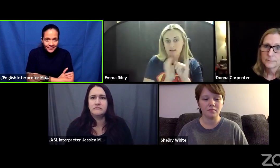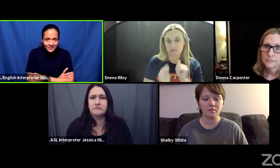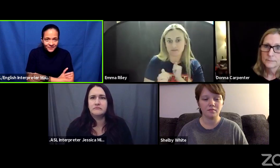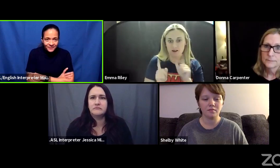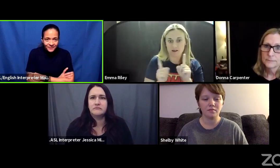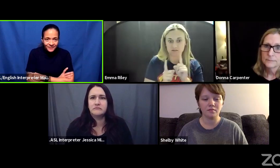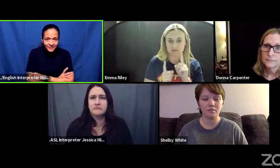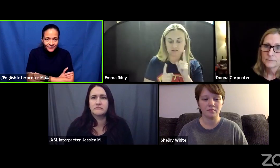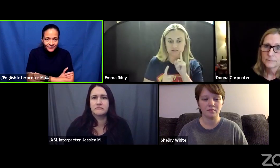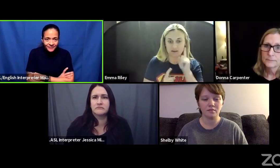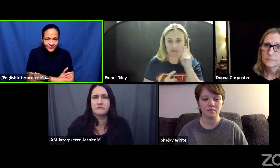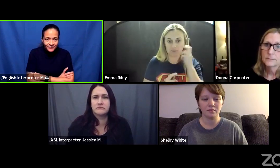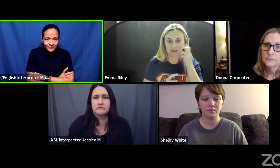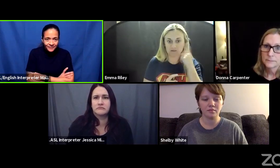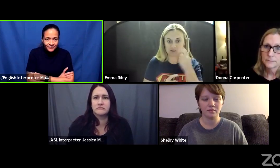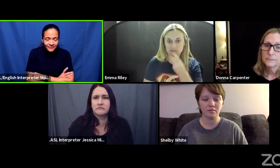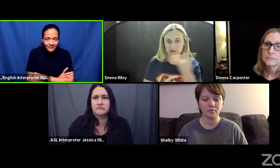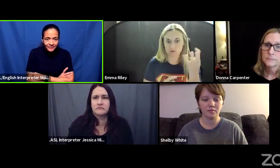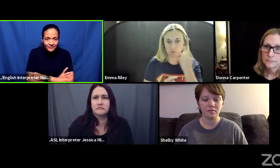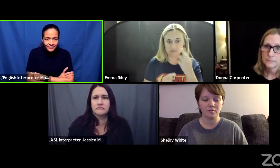Sure.